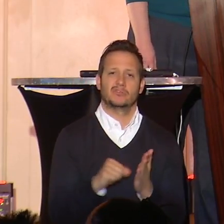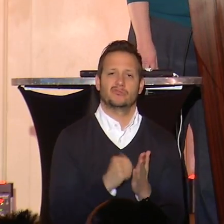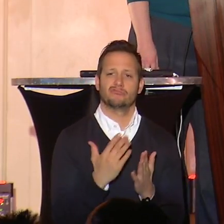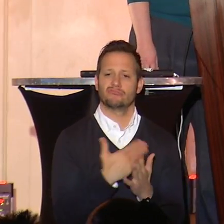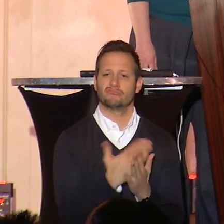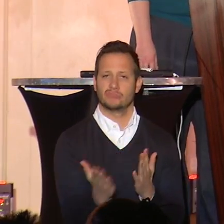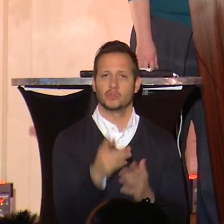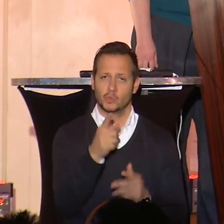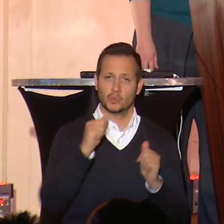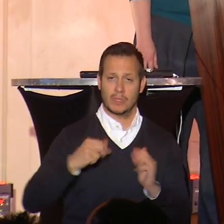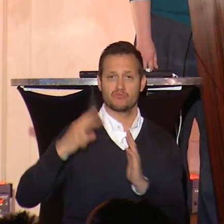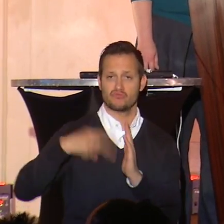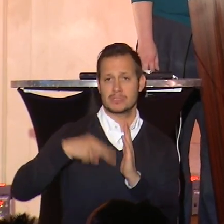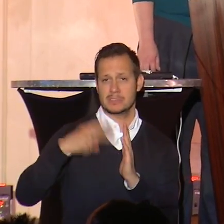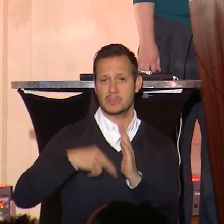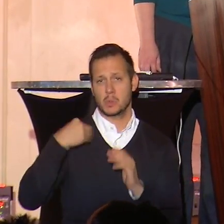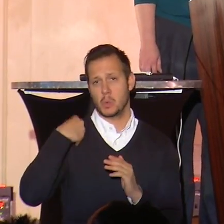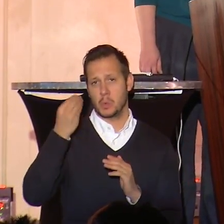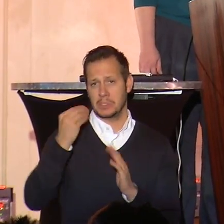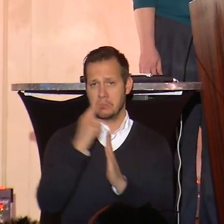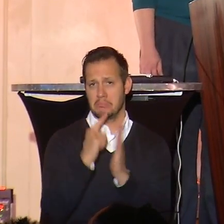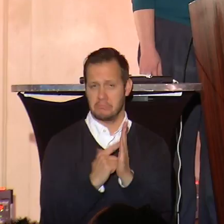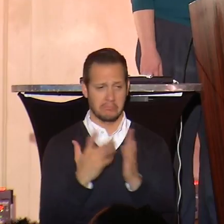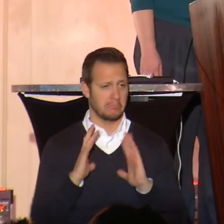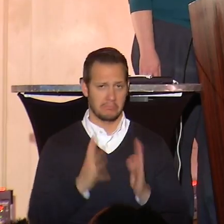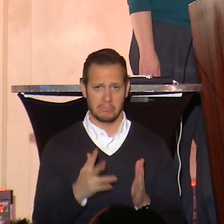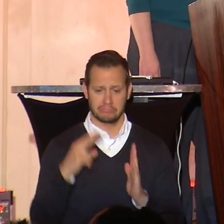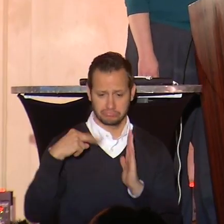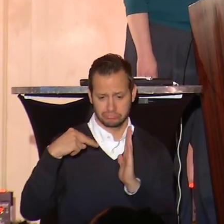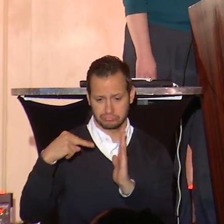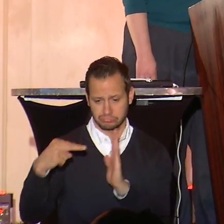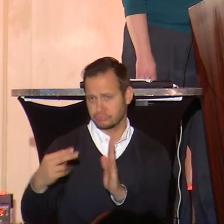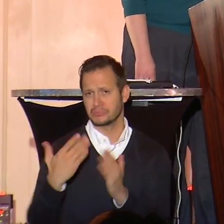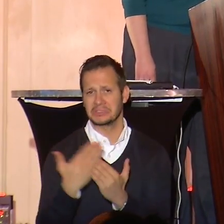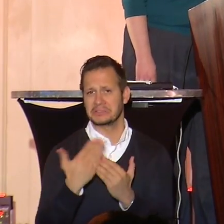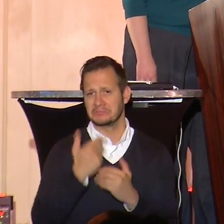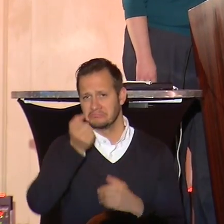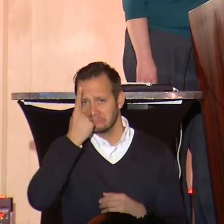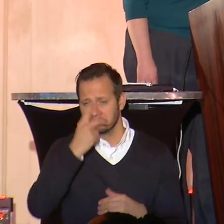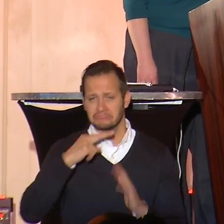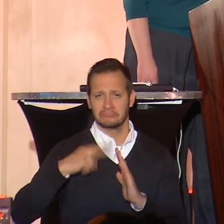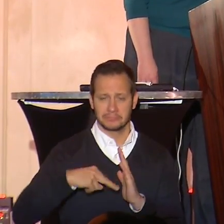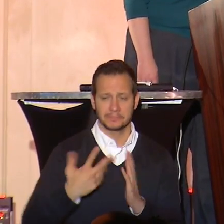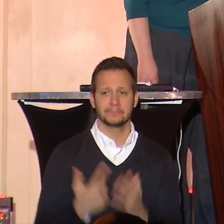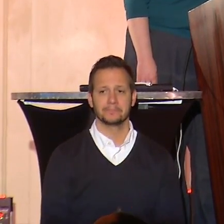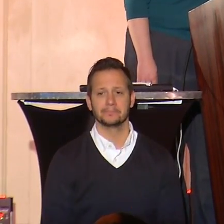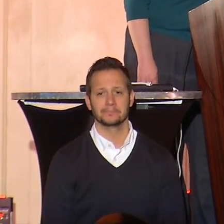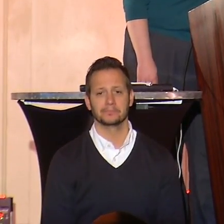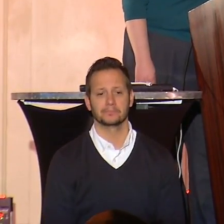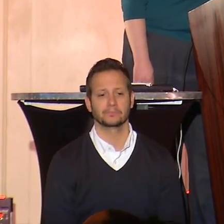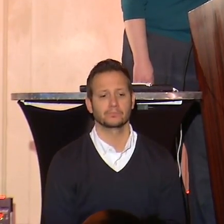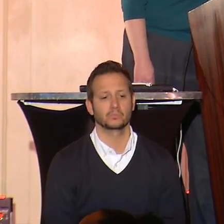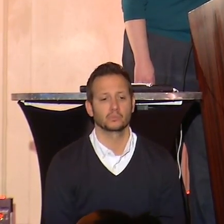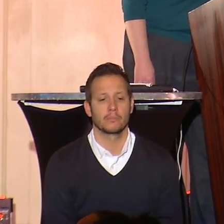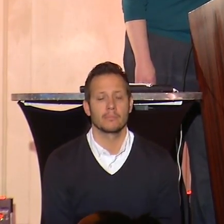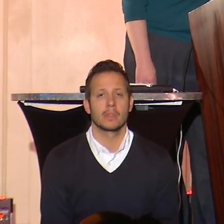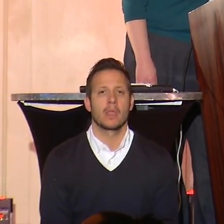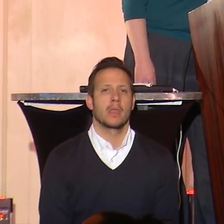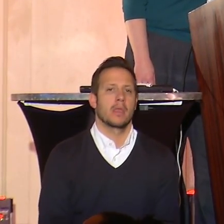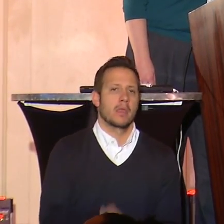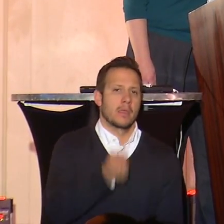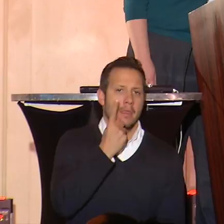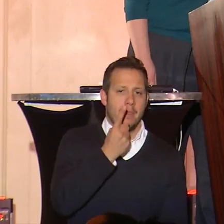Oregon statutes. It's pretty straightforward and pretty easy to read. And about half of it is all about